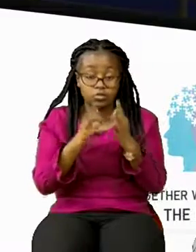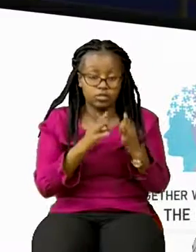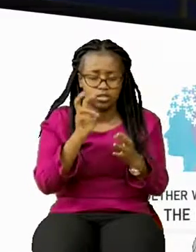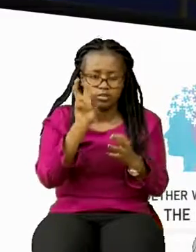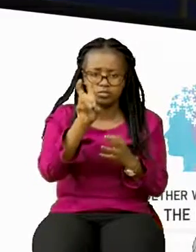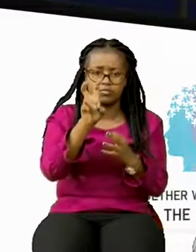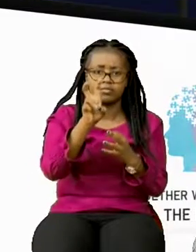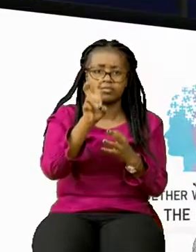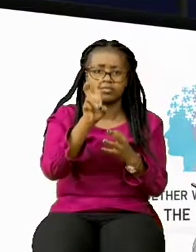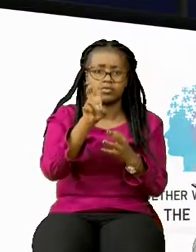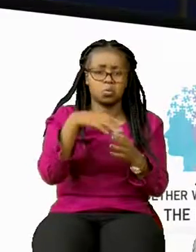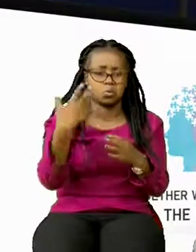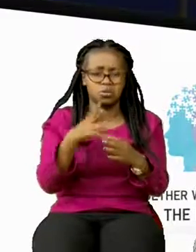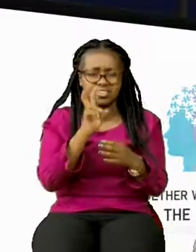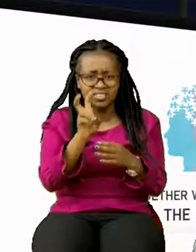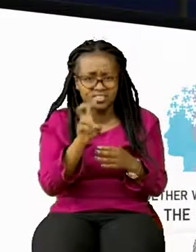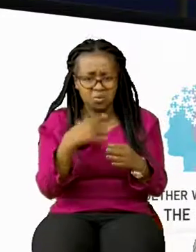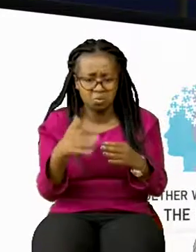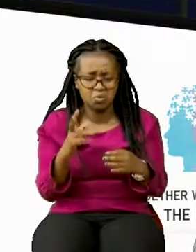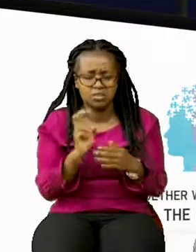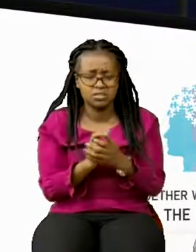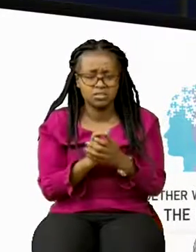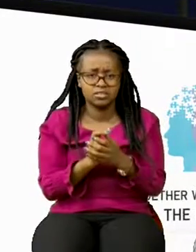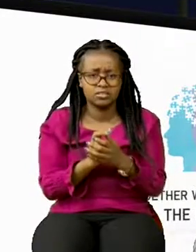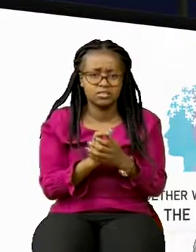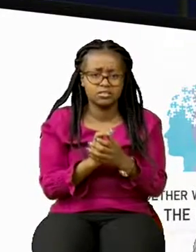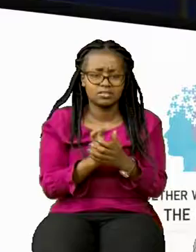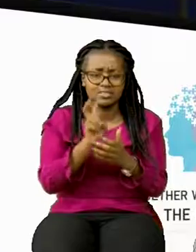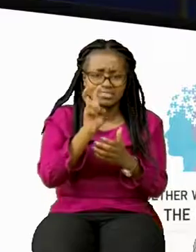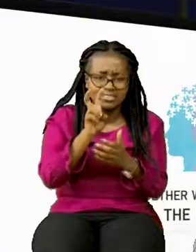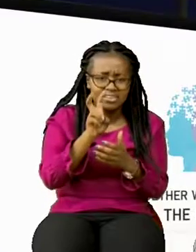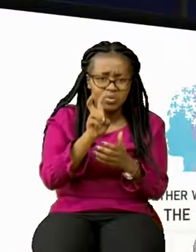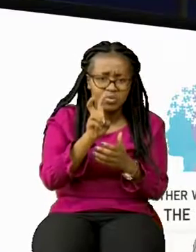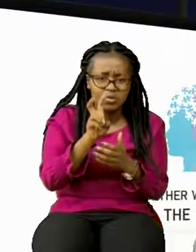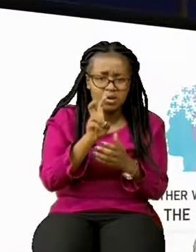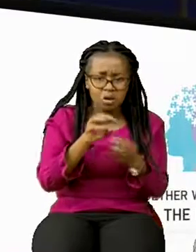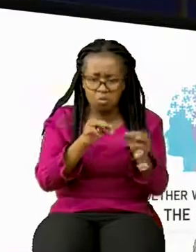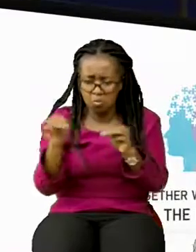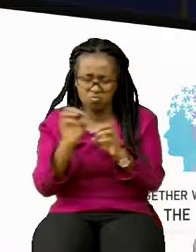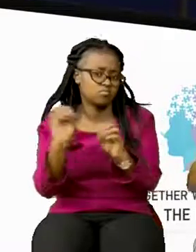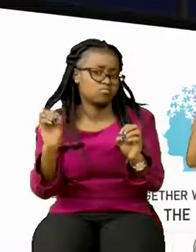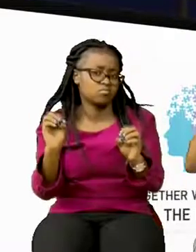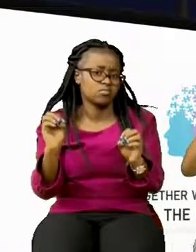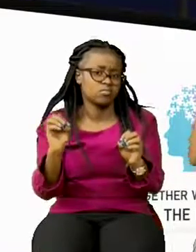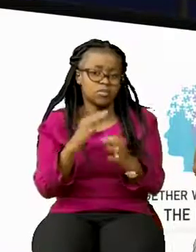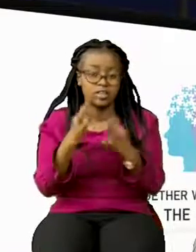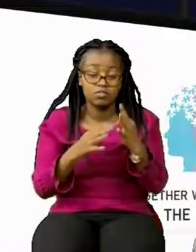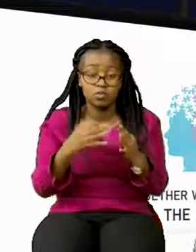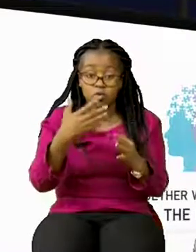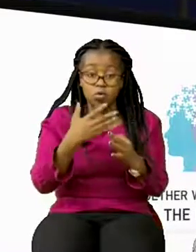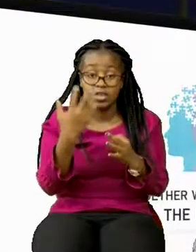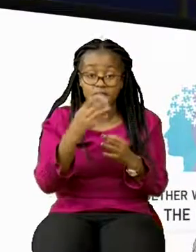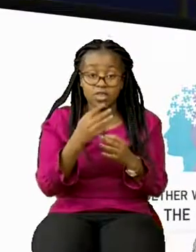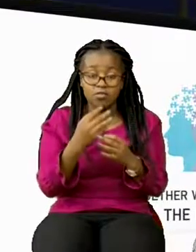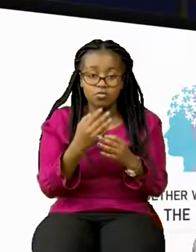gazes, kuzuba, if you find your child just tears and does not respond, if you do this, or if you